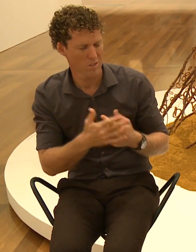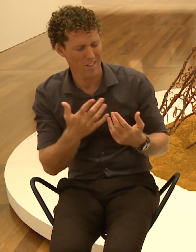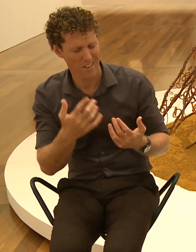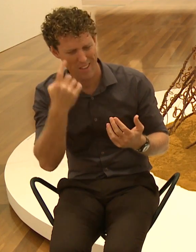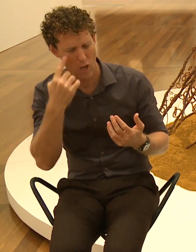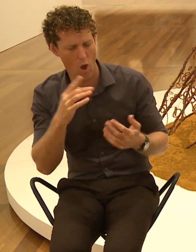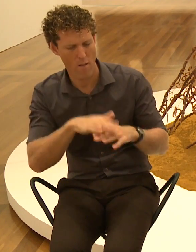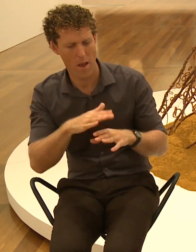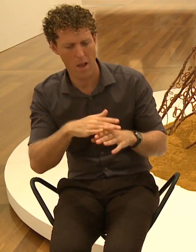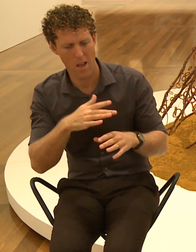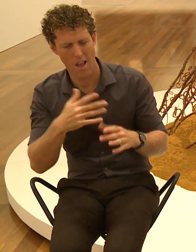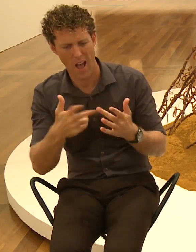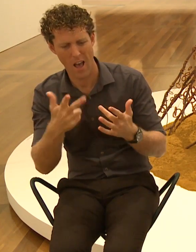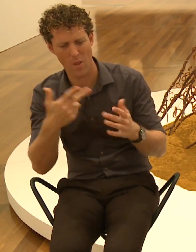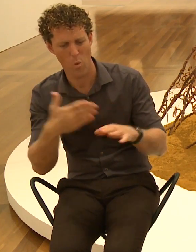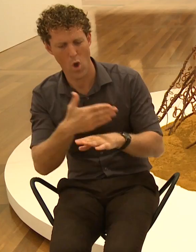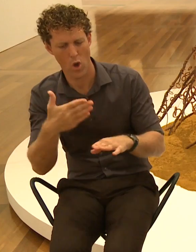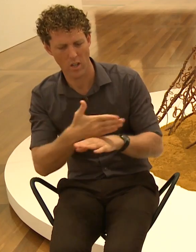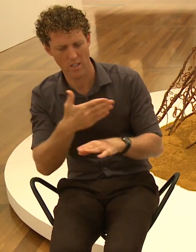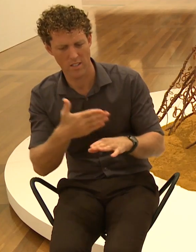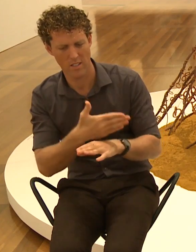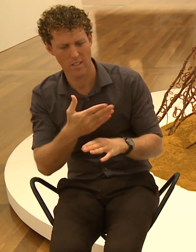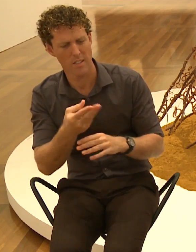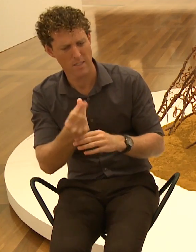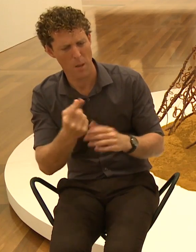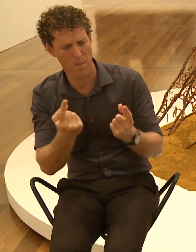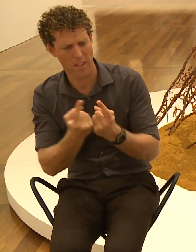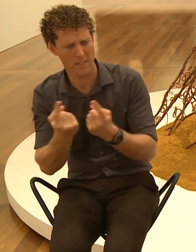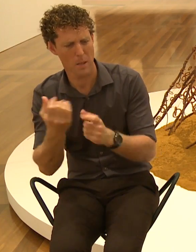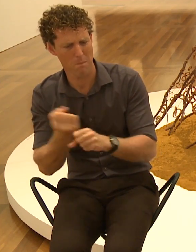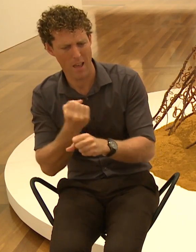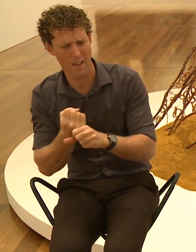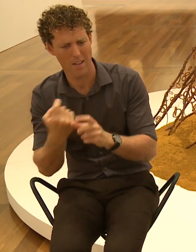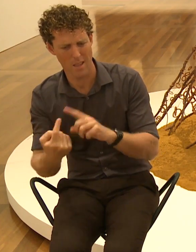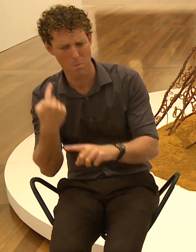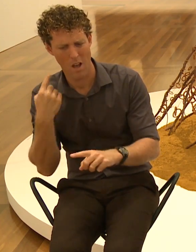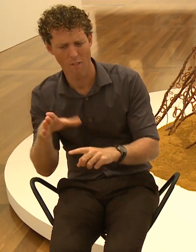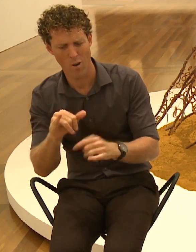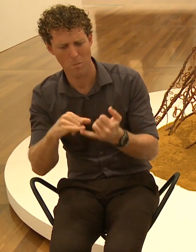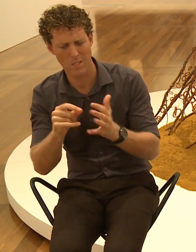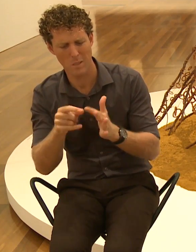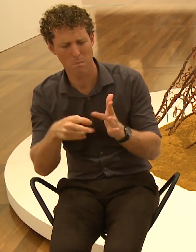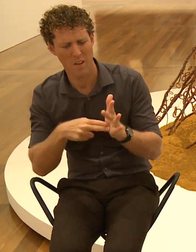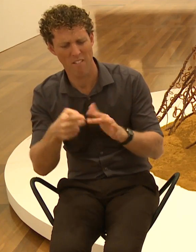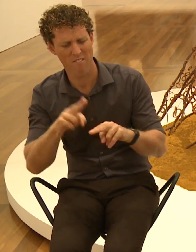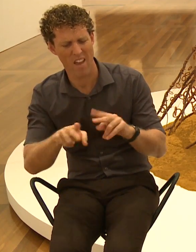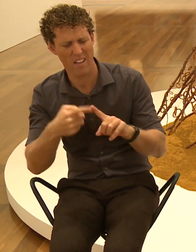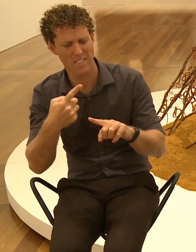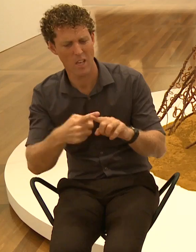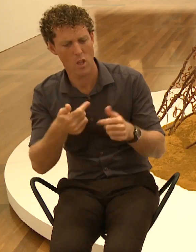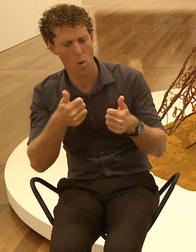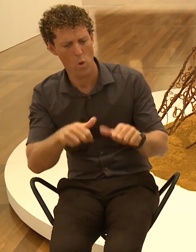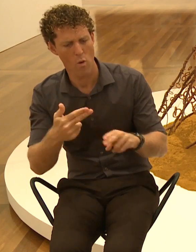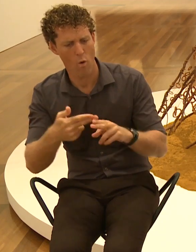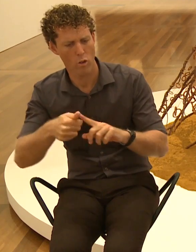were done, there were some things made out of Spinifex that we used probably traditionally,